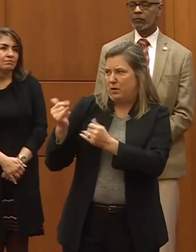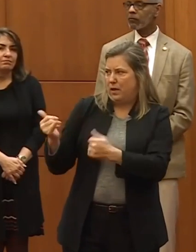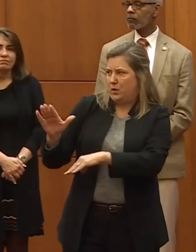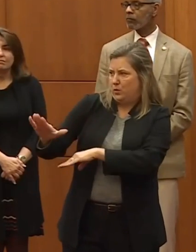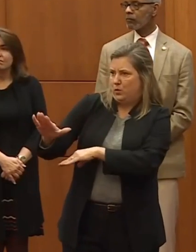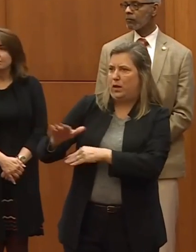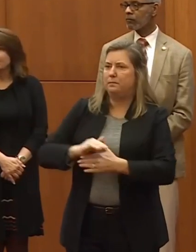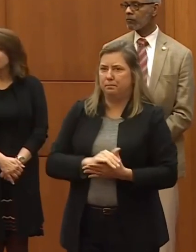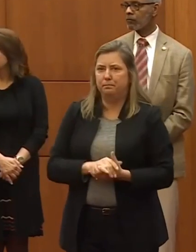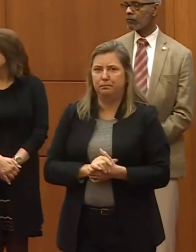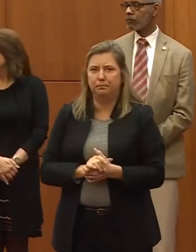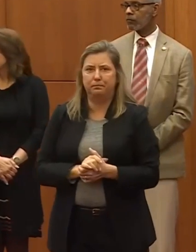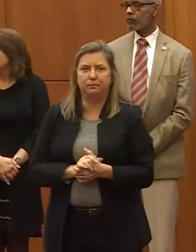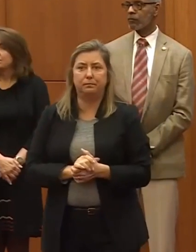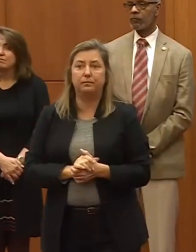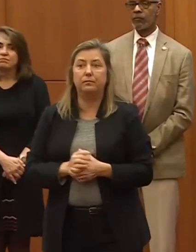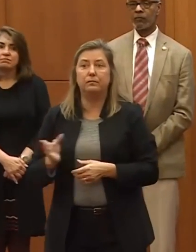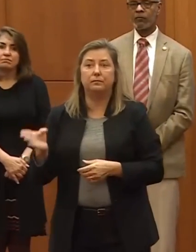today.